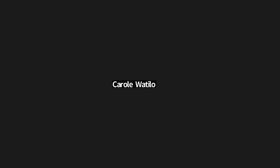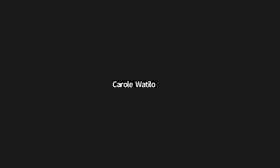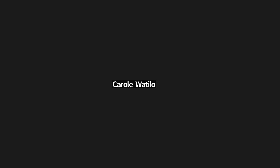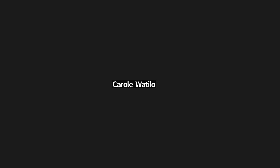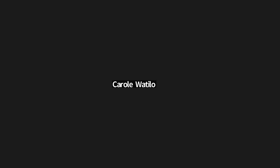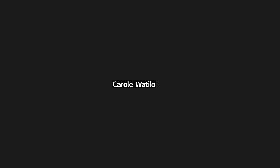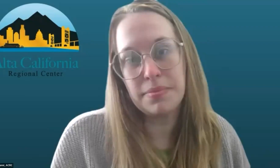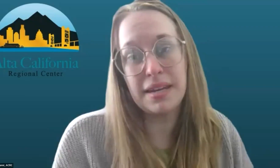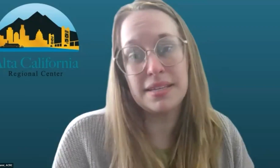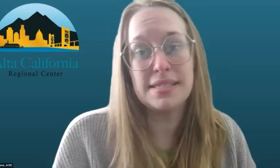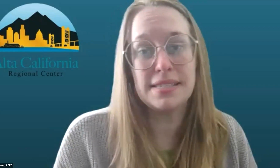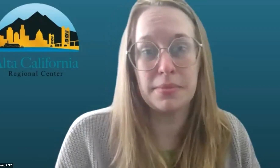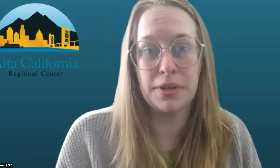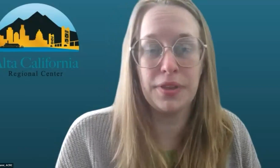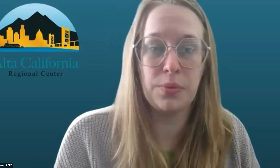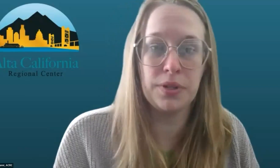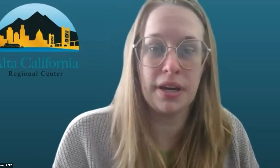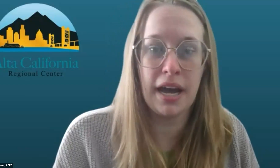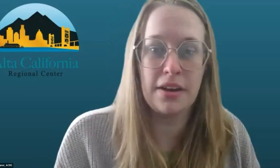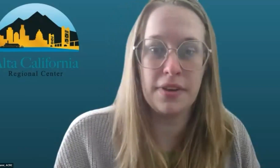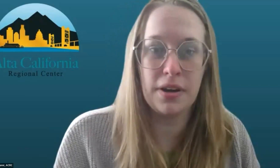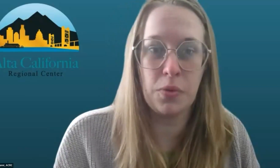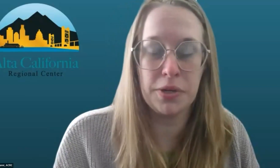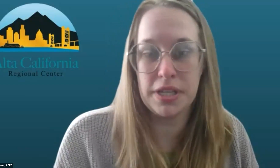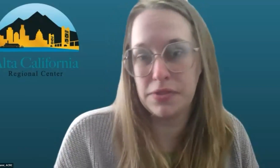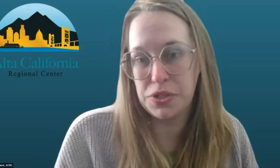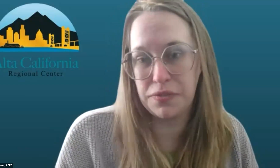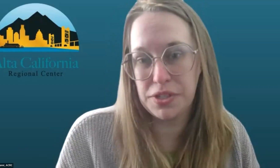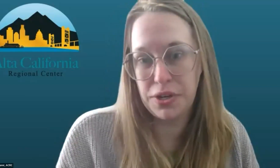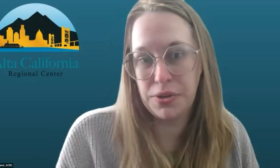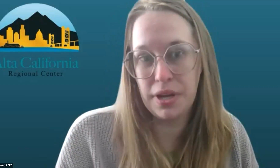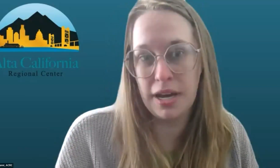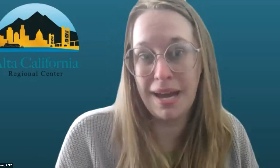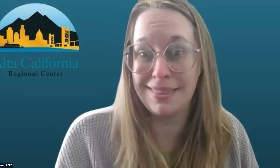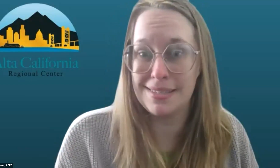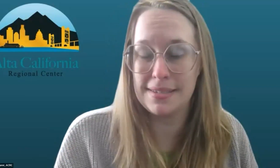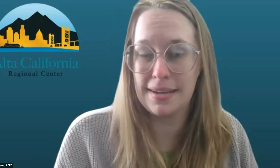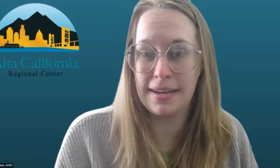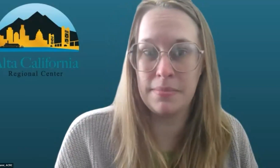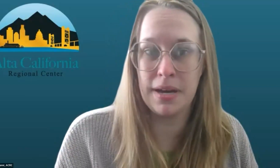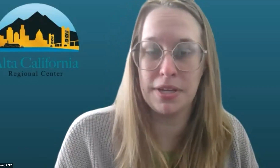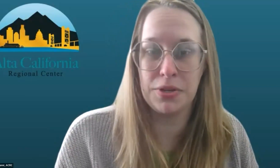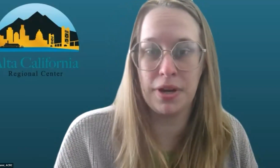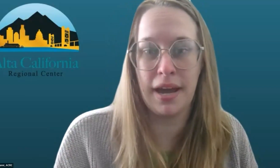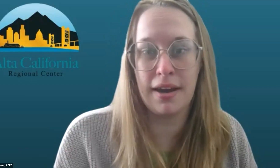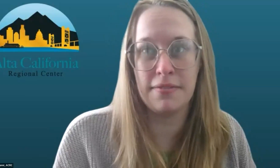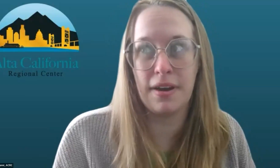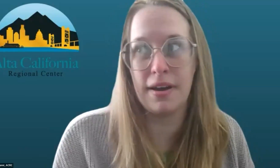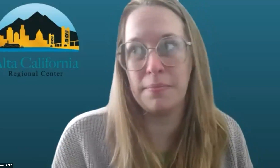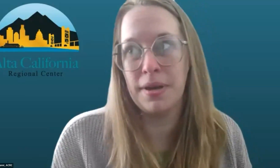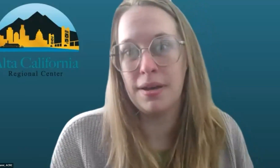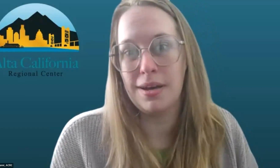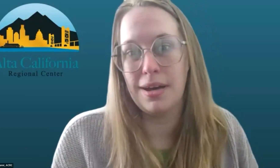say? That is similar. They will not have a 107 service code at this time. They do not